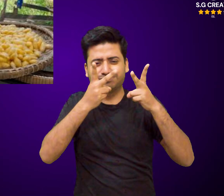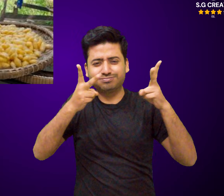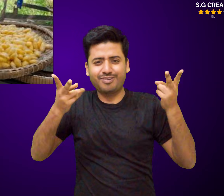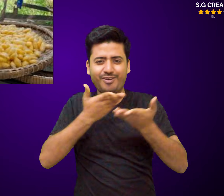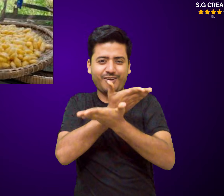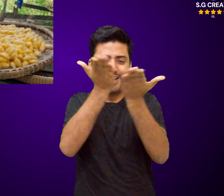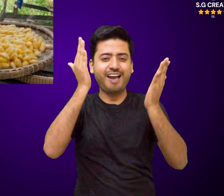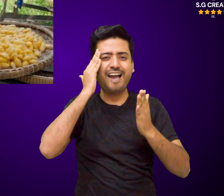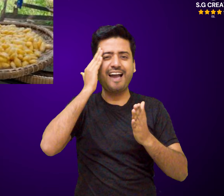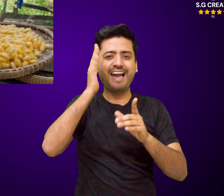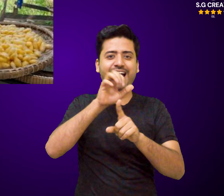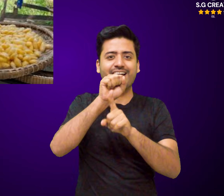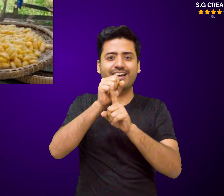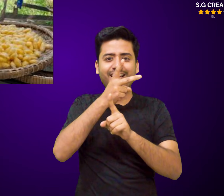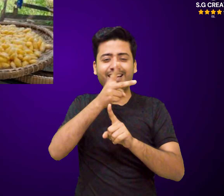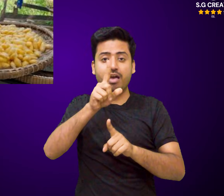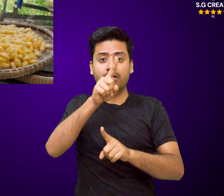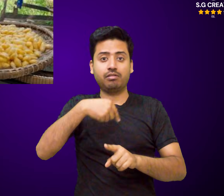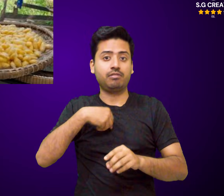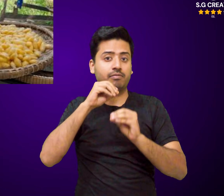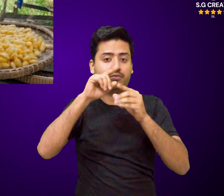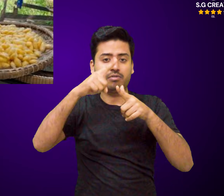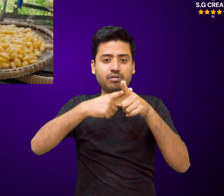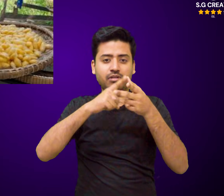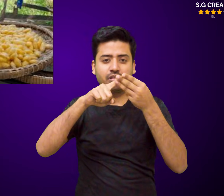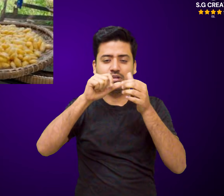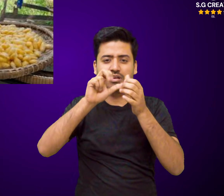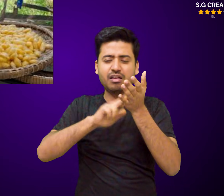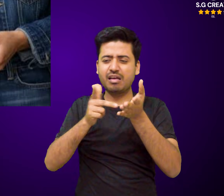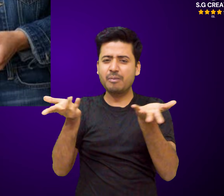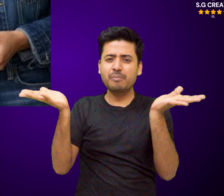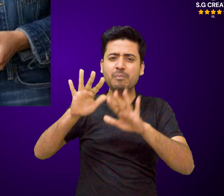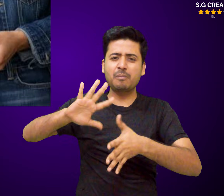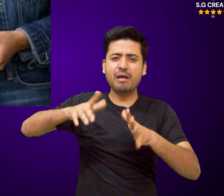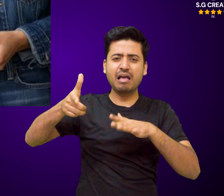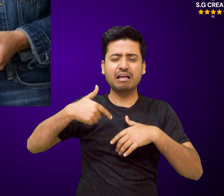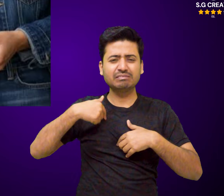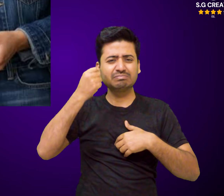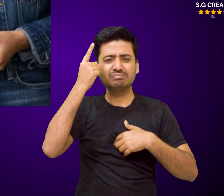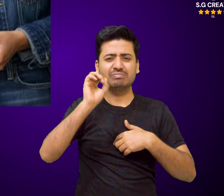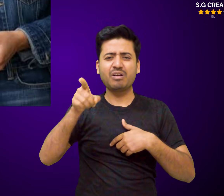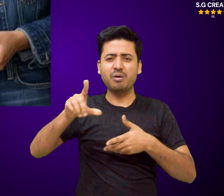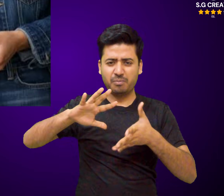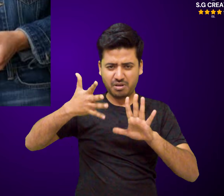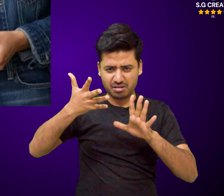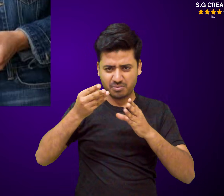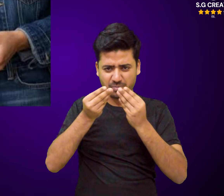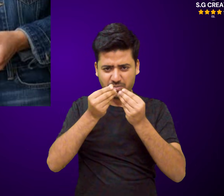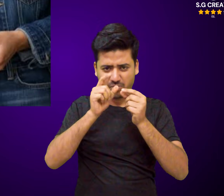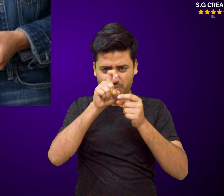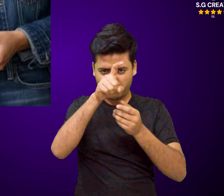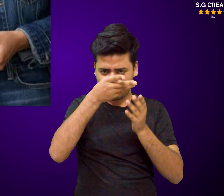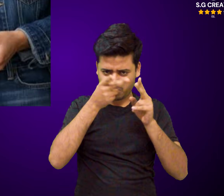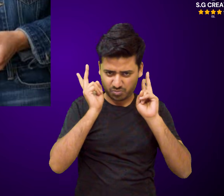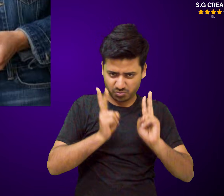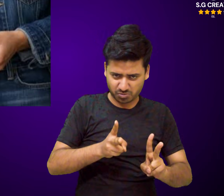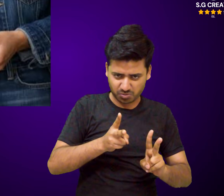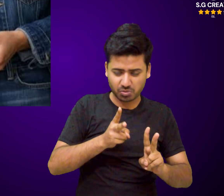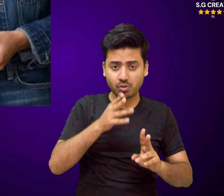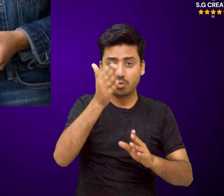stalk of the plant into a wearable textile. Harvesting. After the fruit is collected, the pseudostem, the fleshy, fibrous